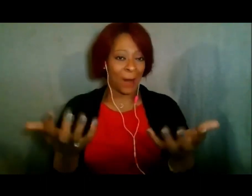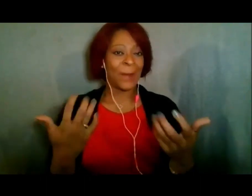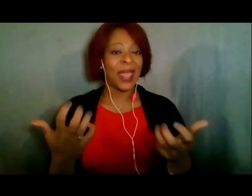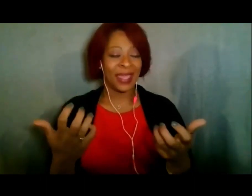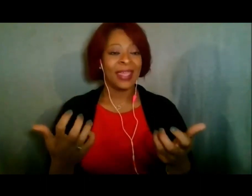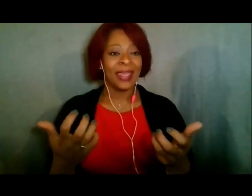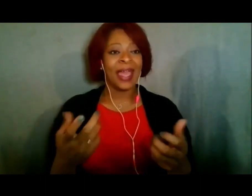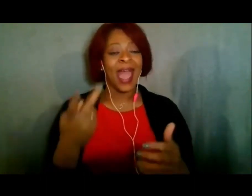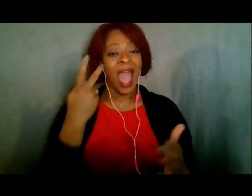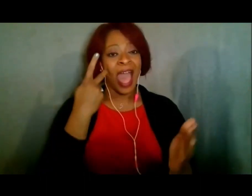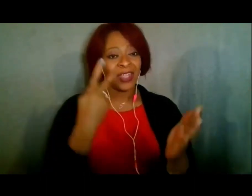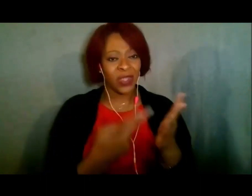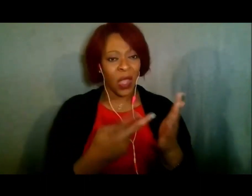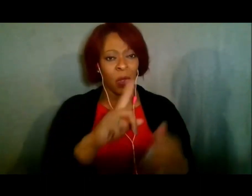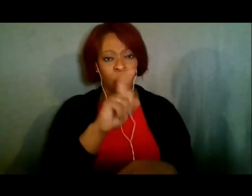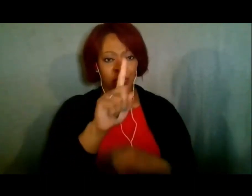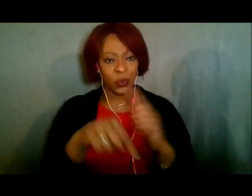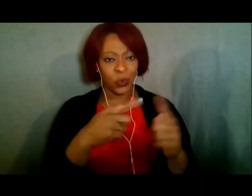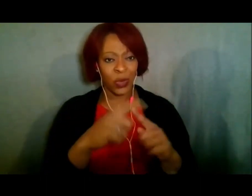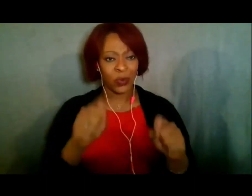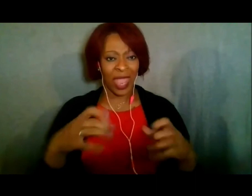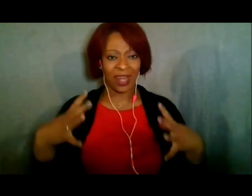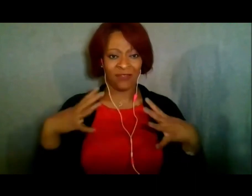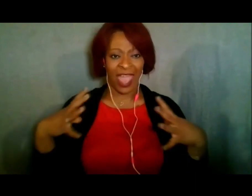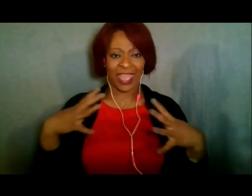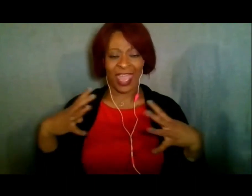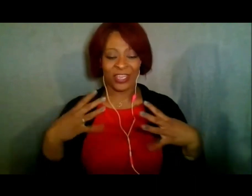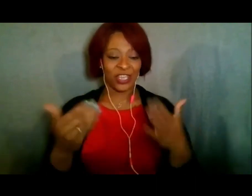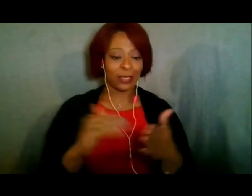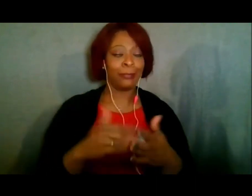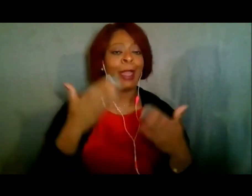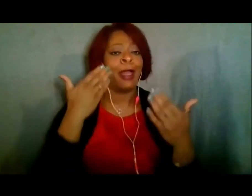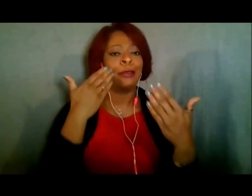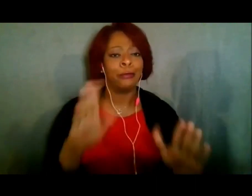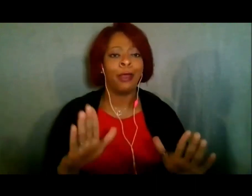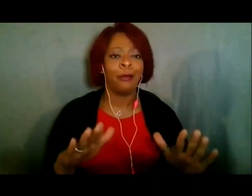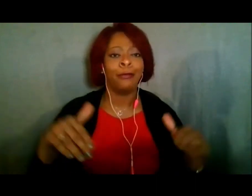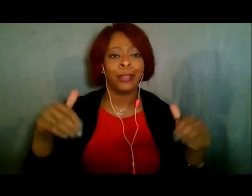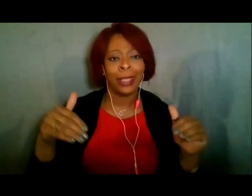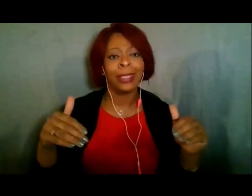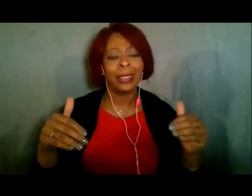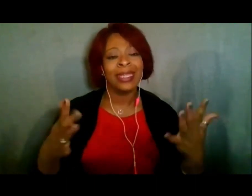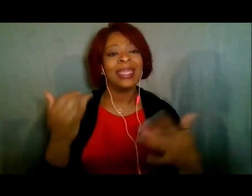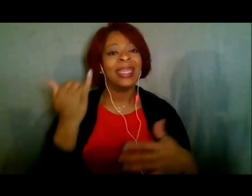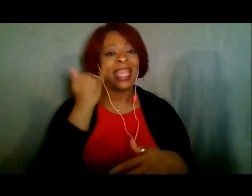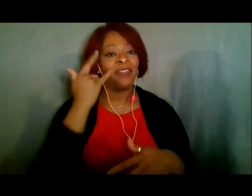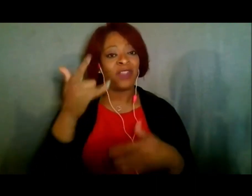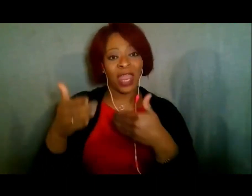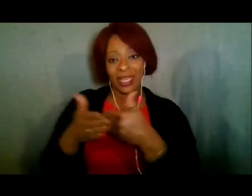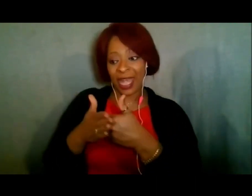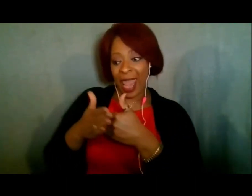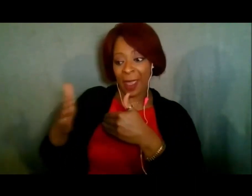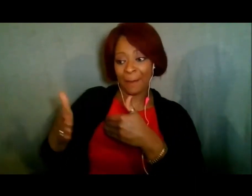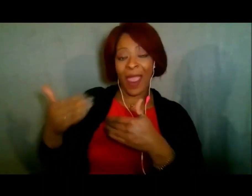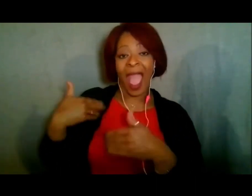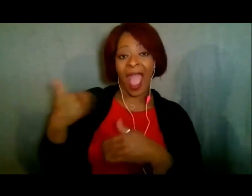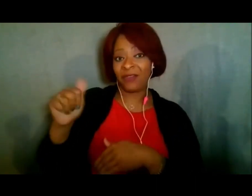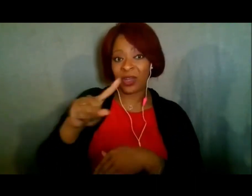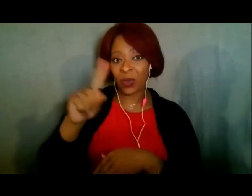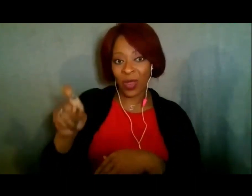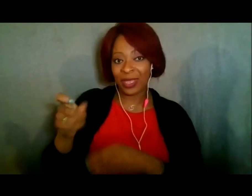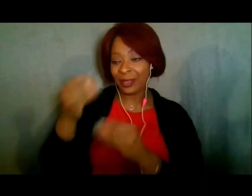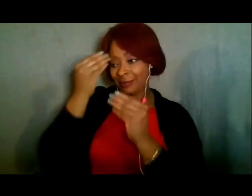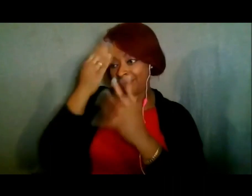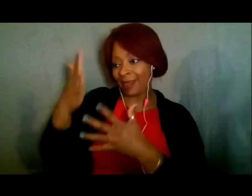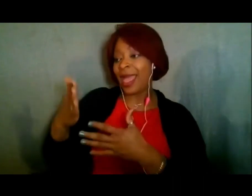I saw the question about when can we vacation, and I don't know yet. So if your neighbors have questions, tell them all about